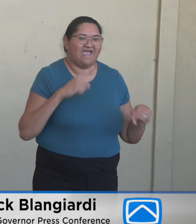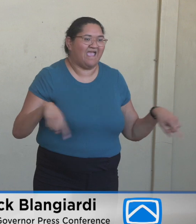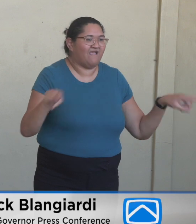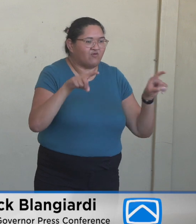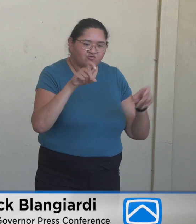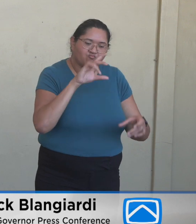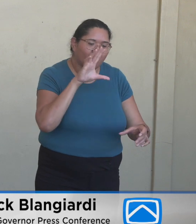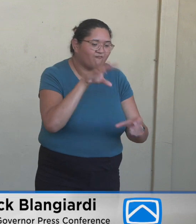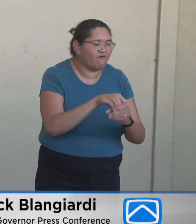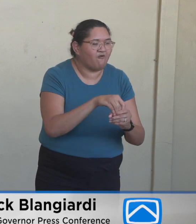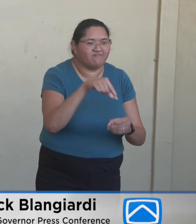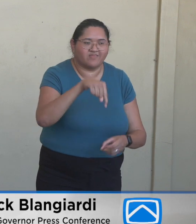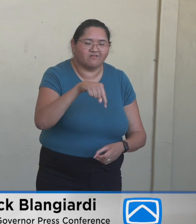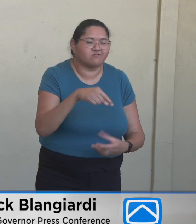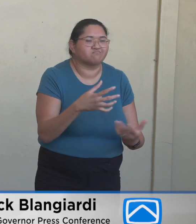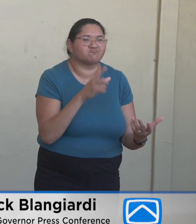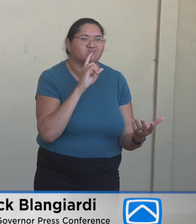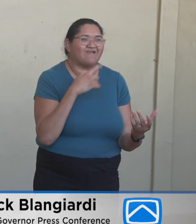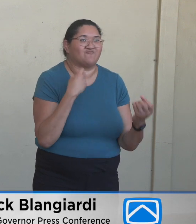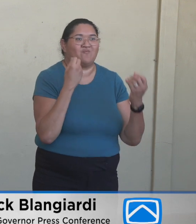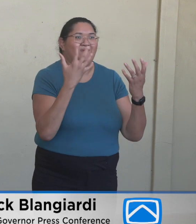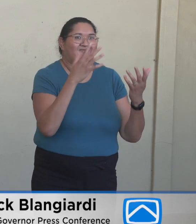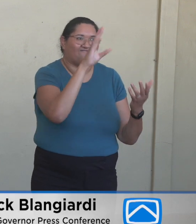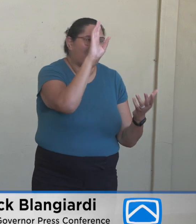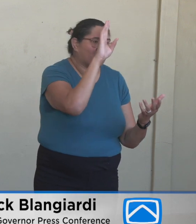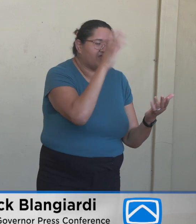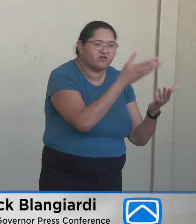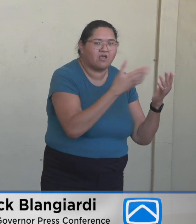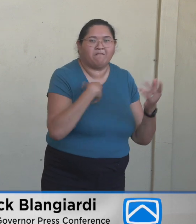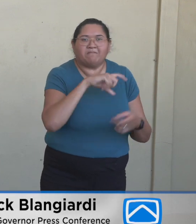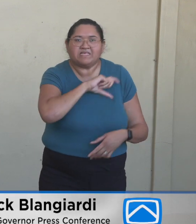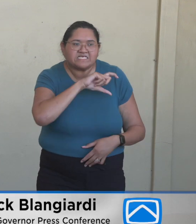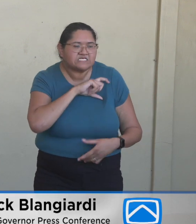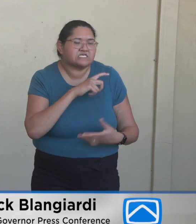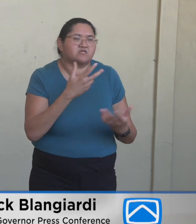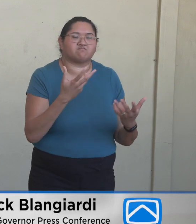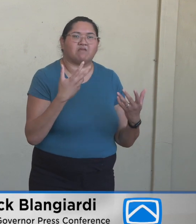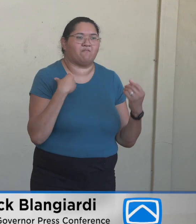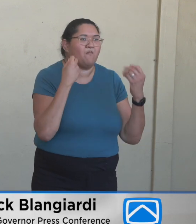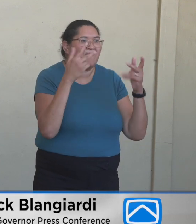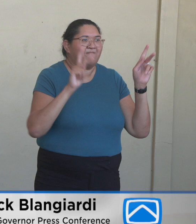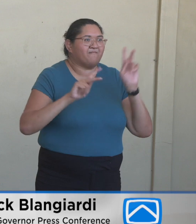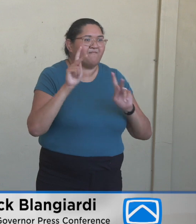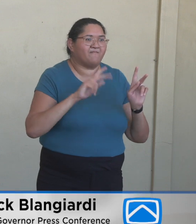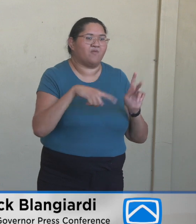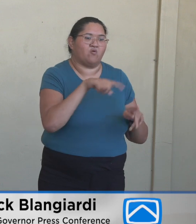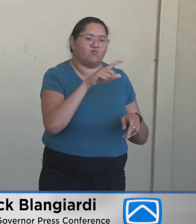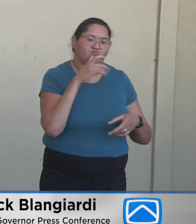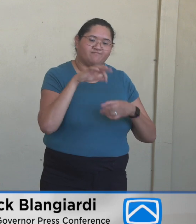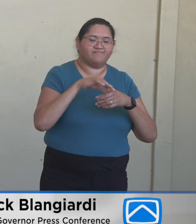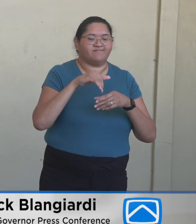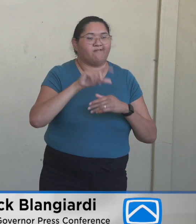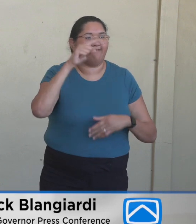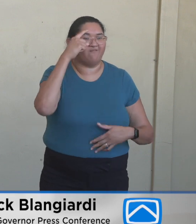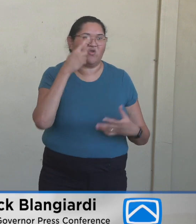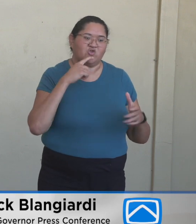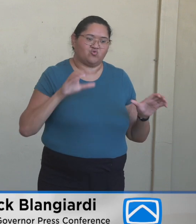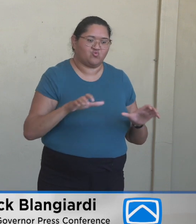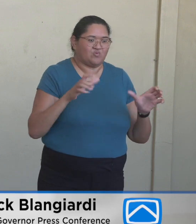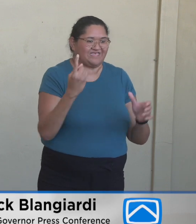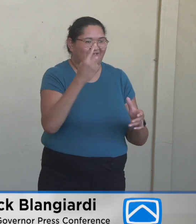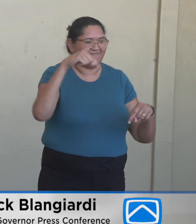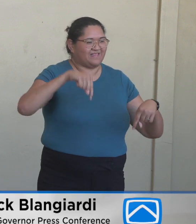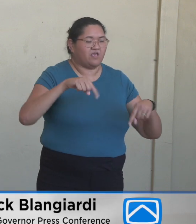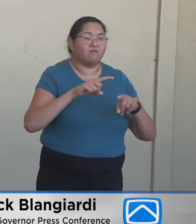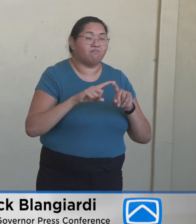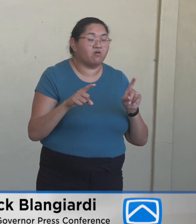to be involved in this. You know, there's only so many firefighters, only so many policemen, only so many people elected in government that can do something about this,